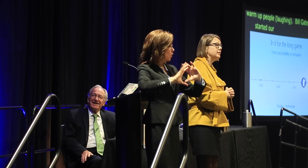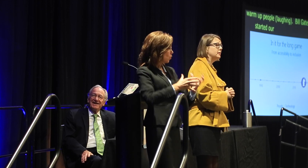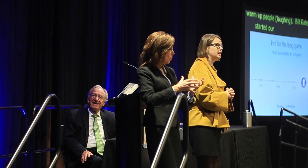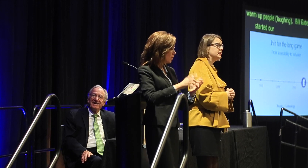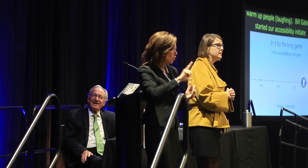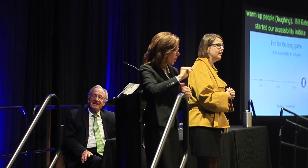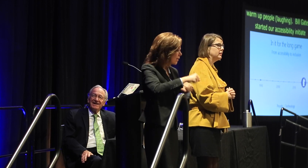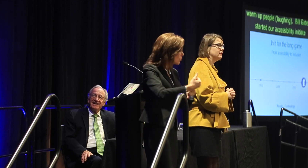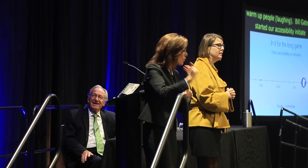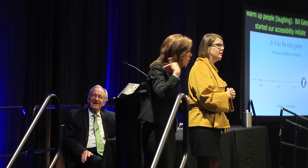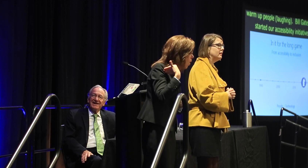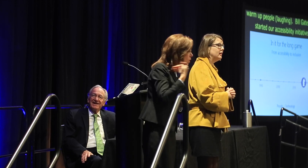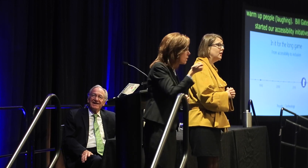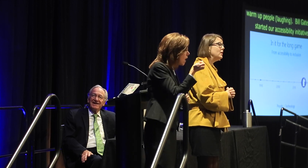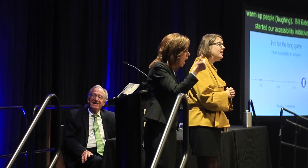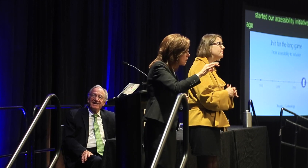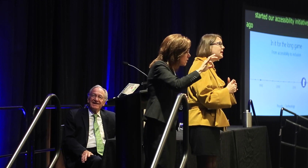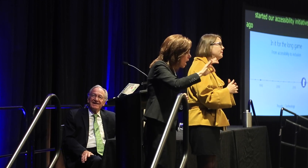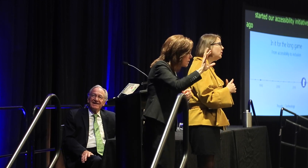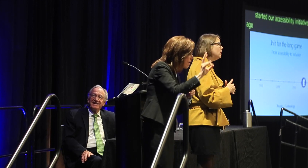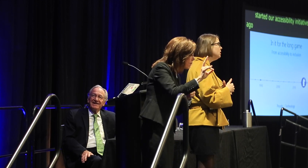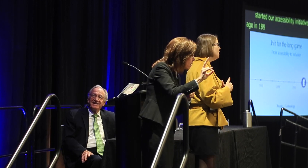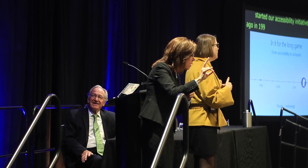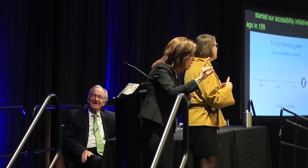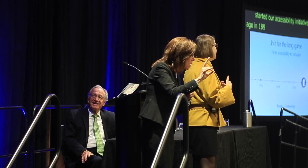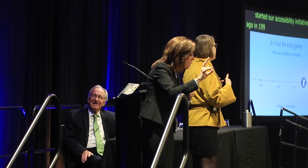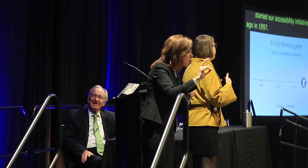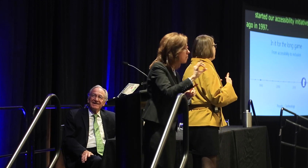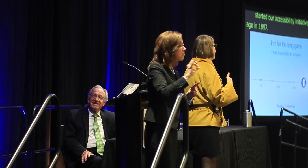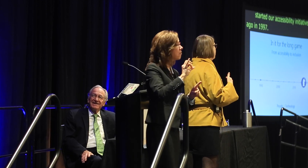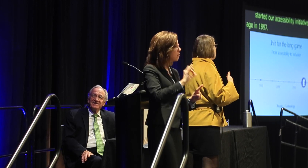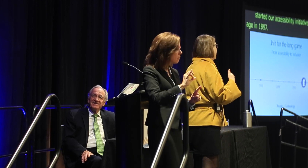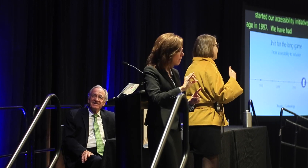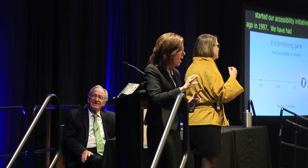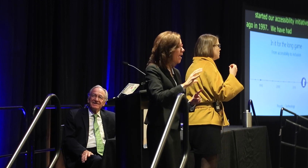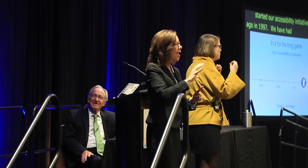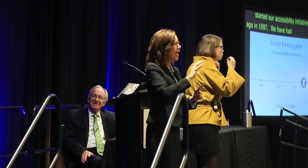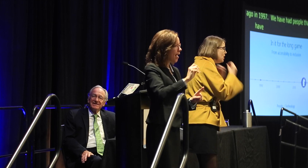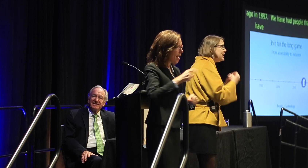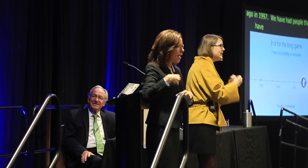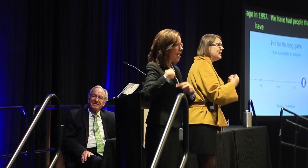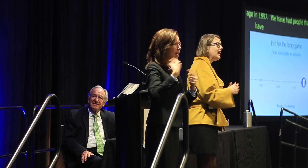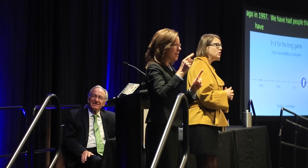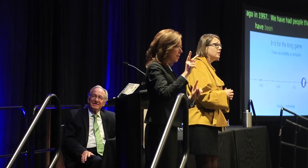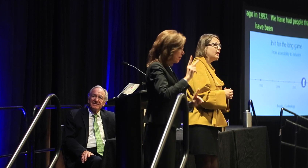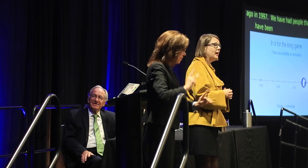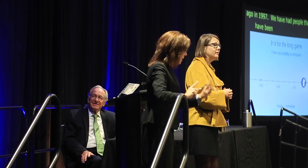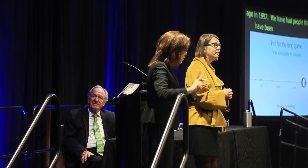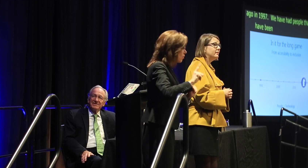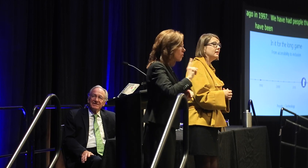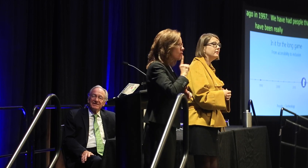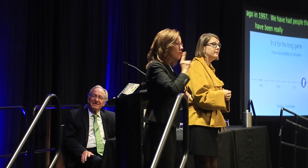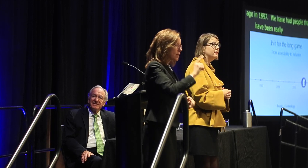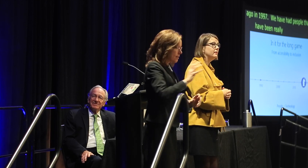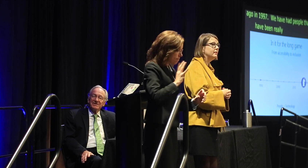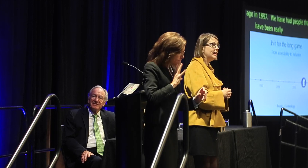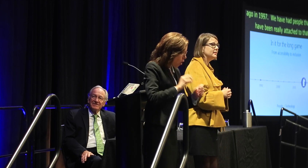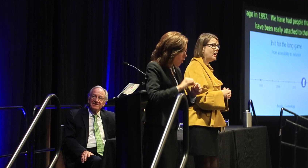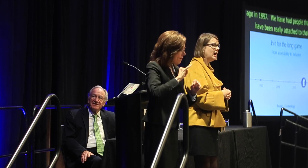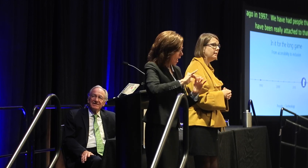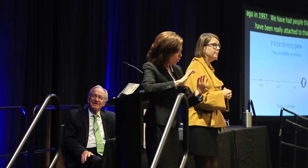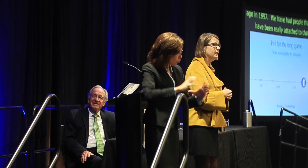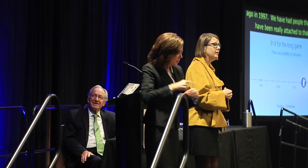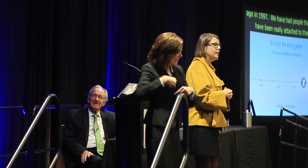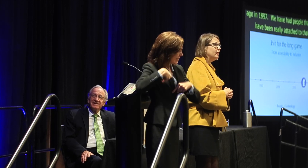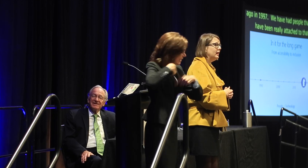in 1997. And we've had people that have been really attached to that since